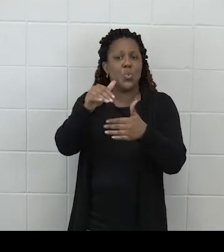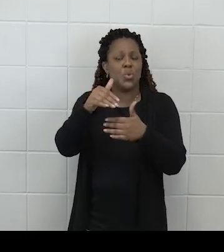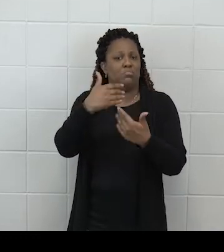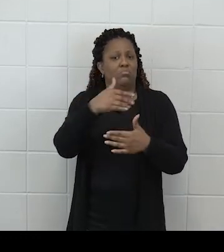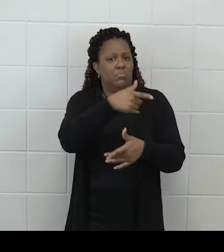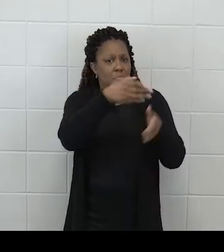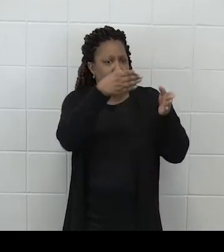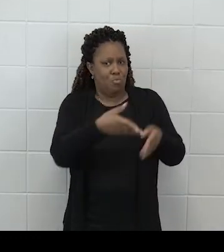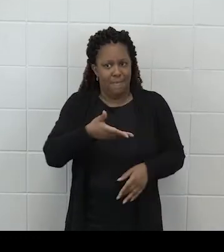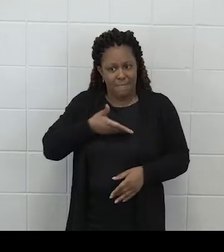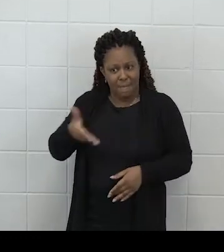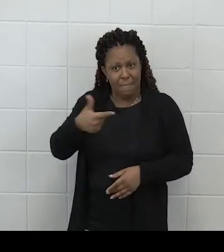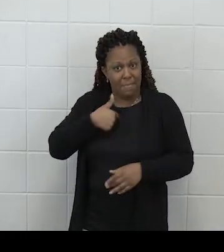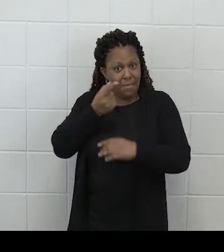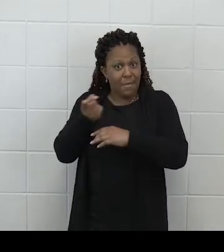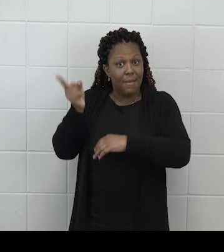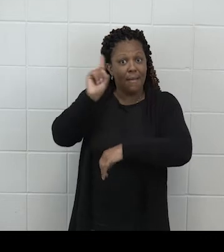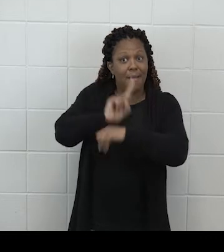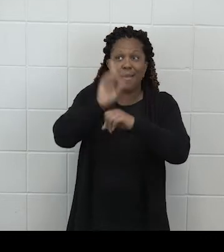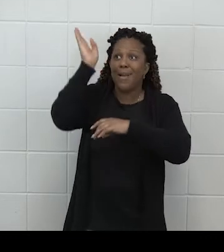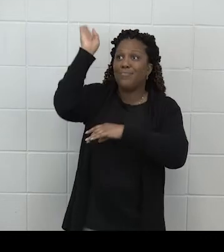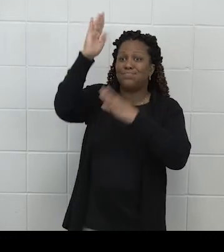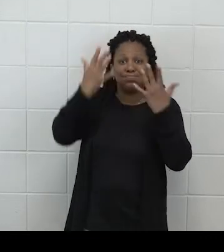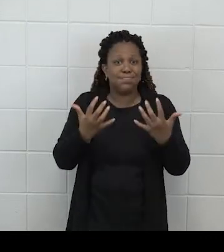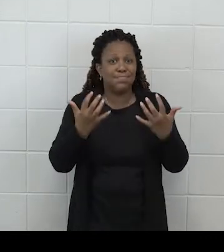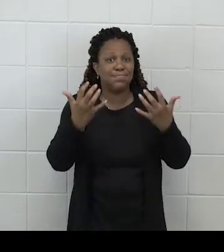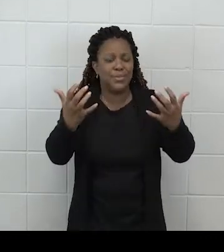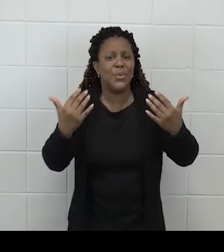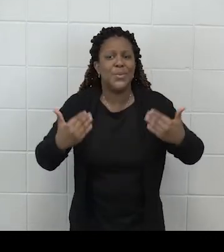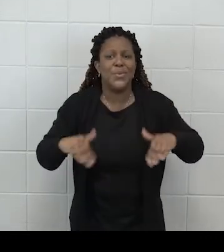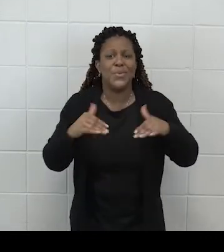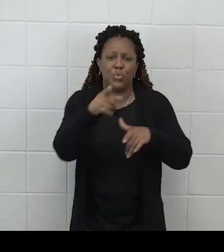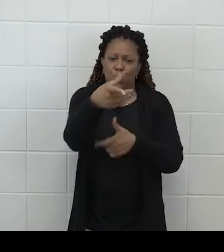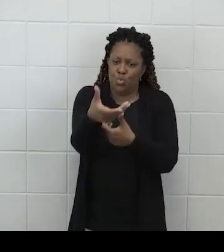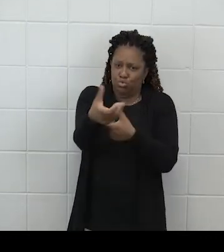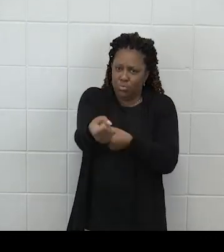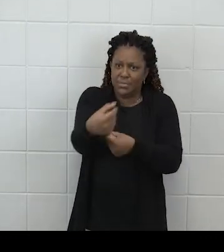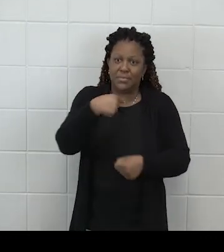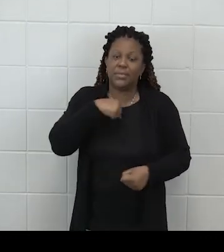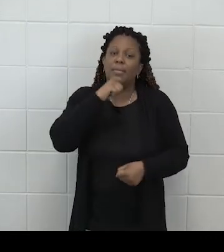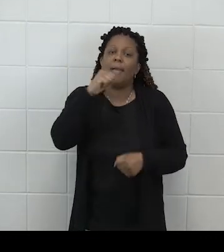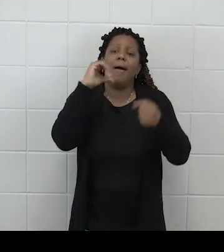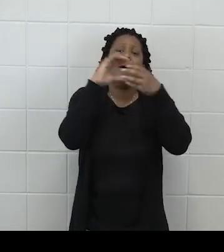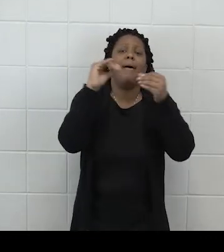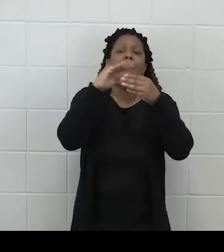not yours is an honor and a level of trust that you are not going to say something